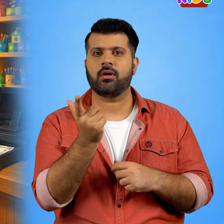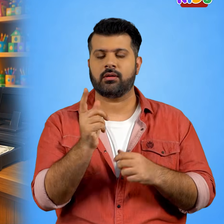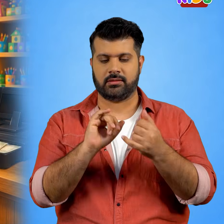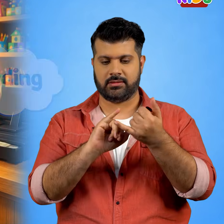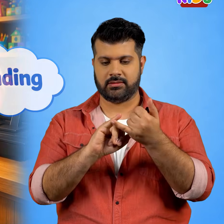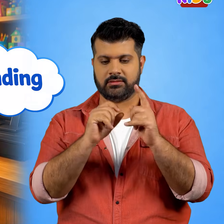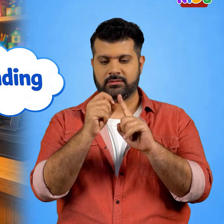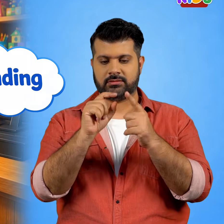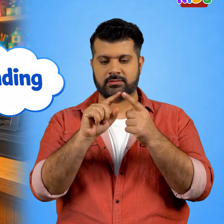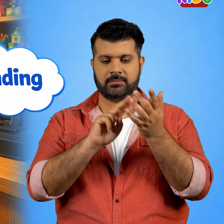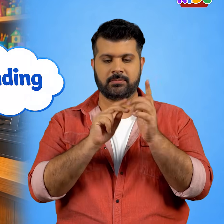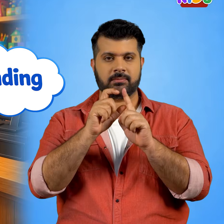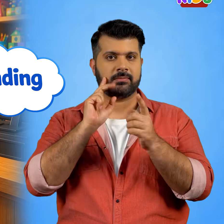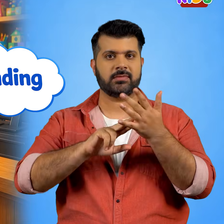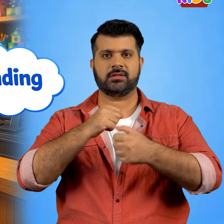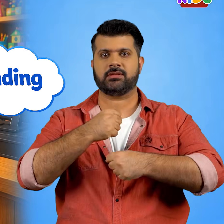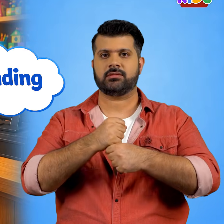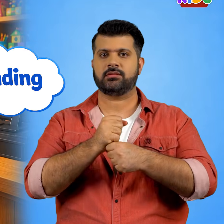called spending.